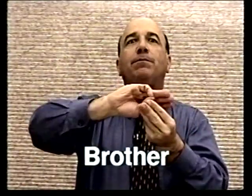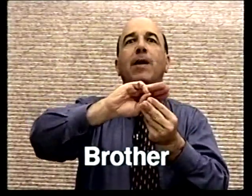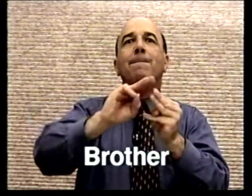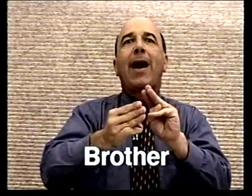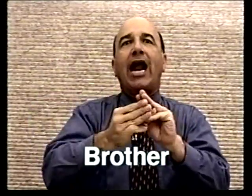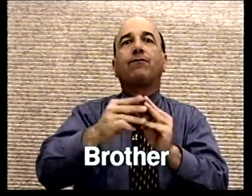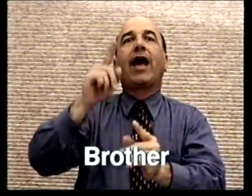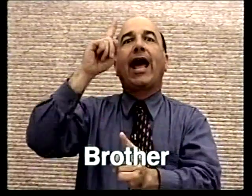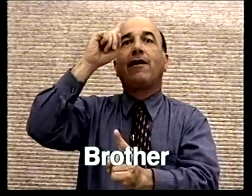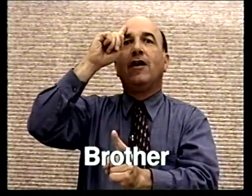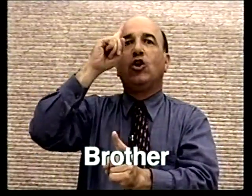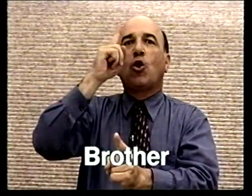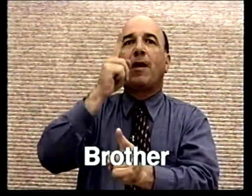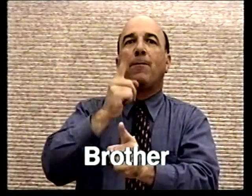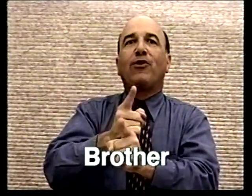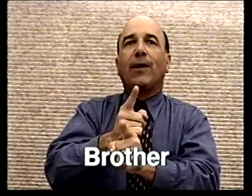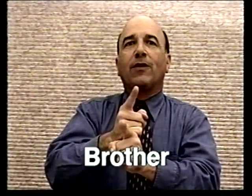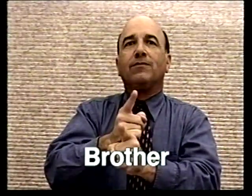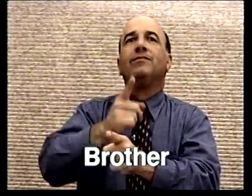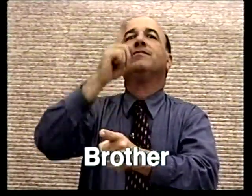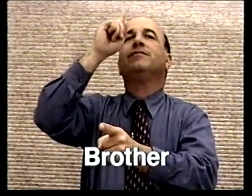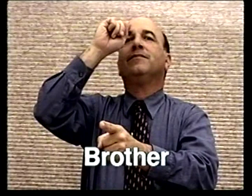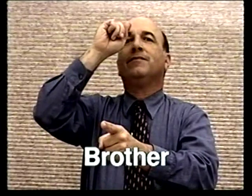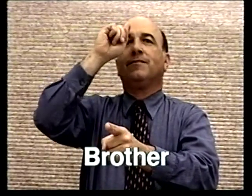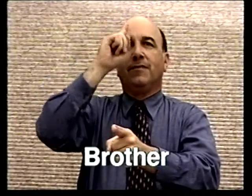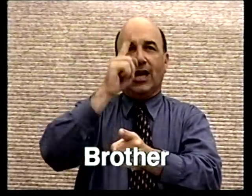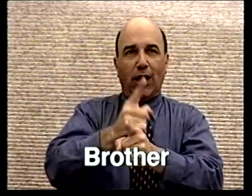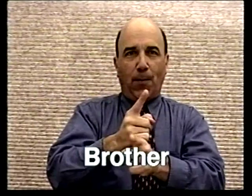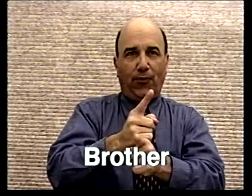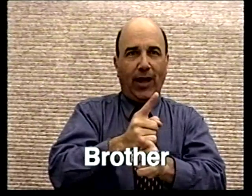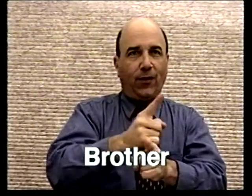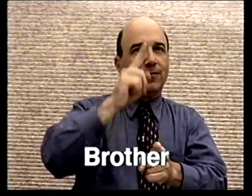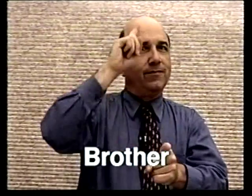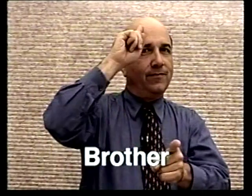has been modified to be brother. Brother.